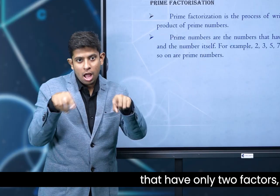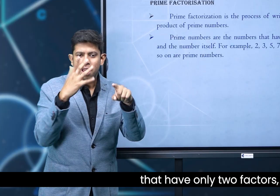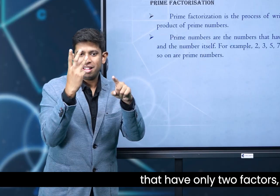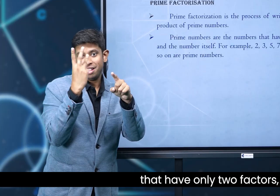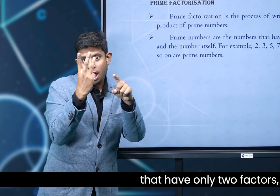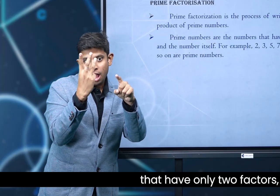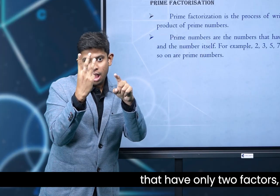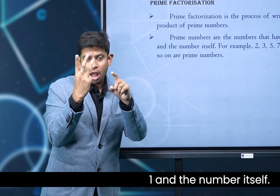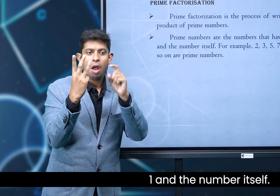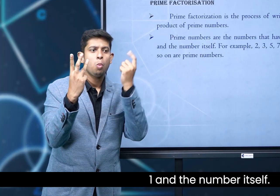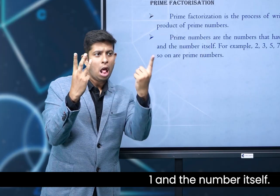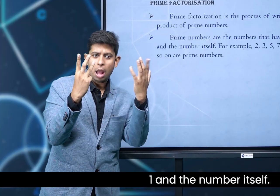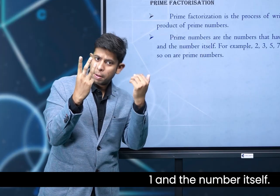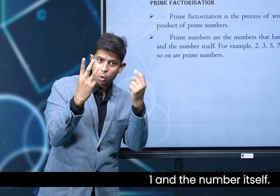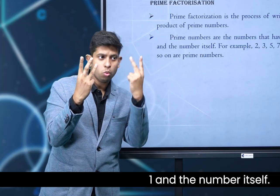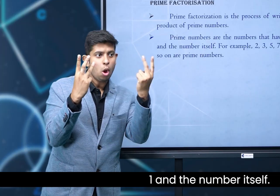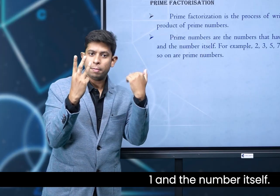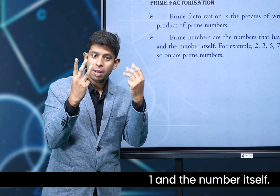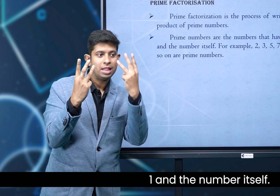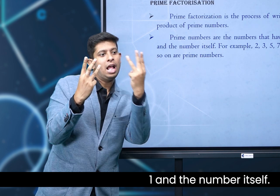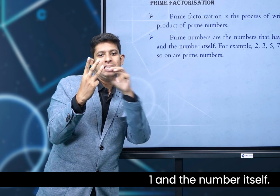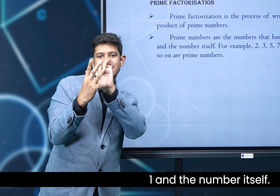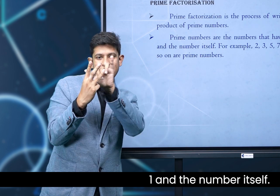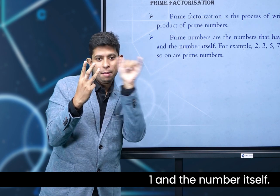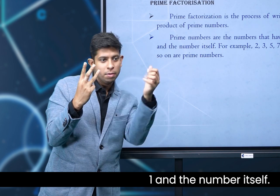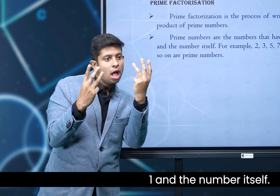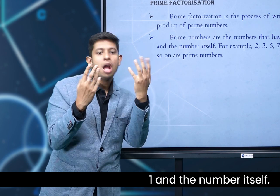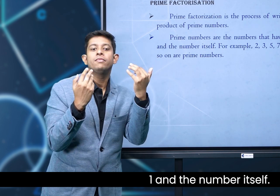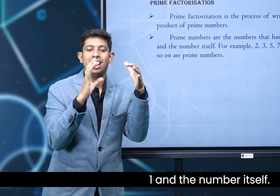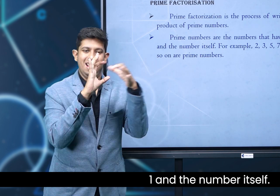two factors, 1 and the number itself.